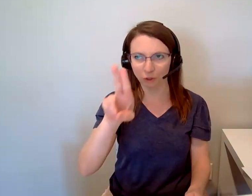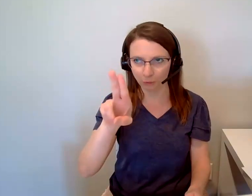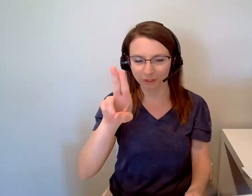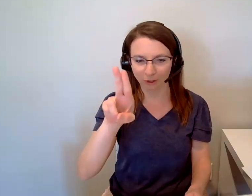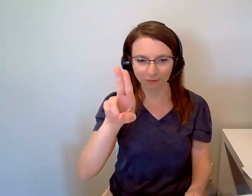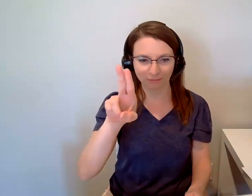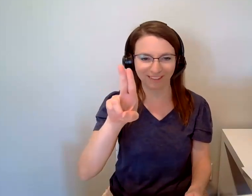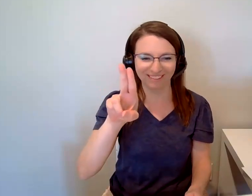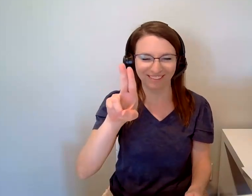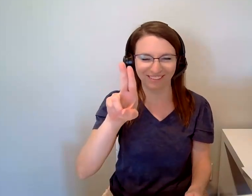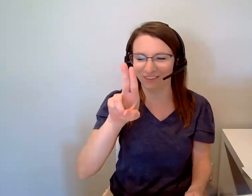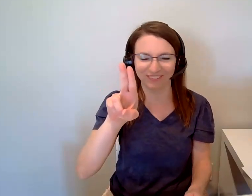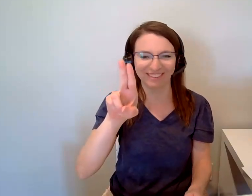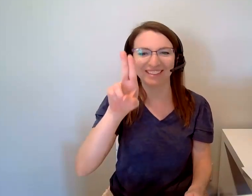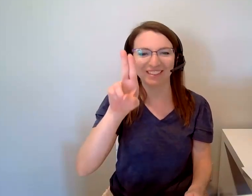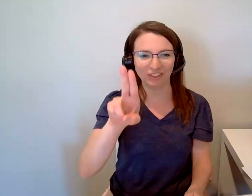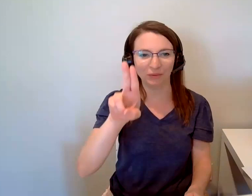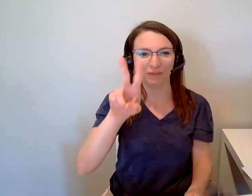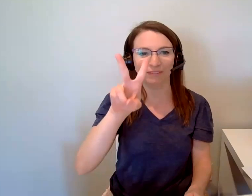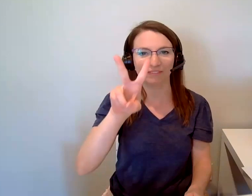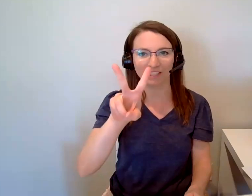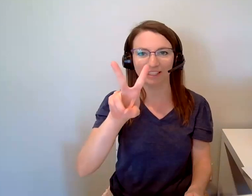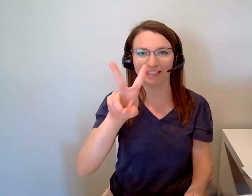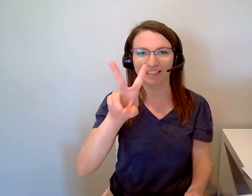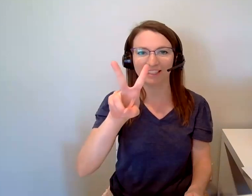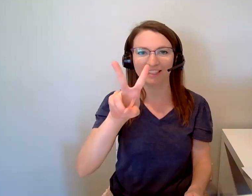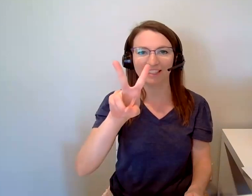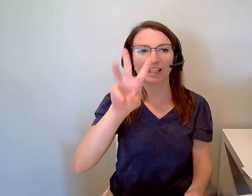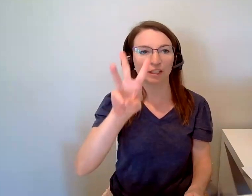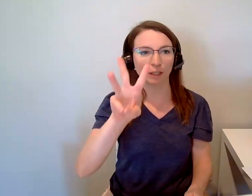U, sorry, U, V, W,